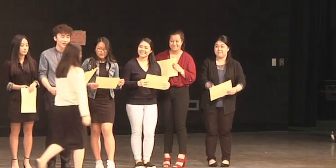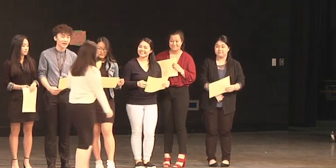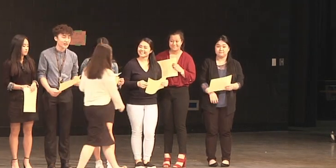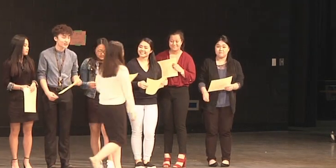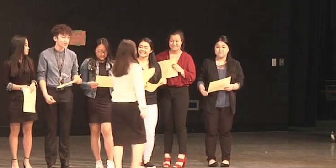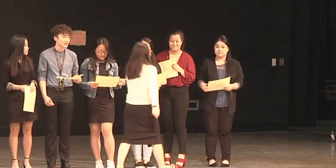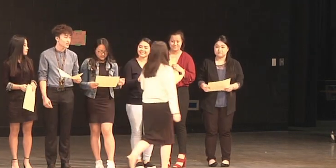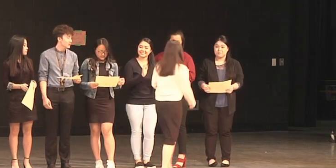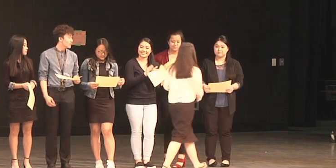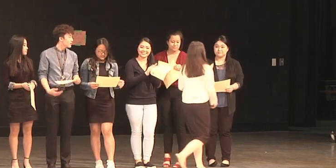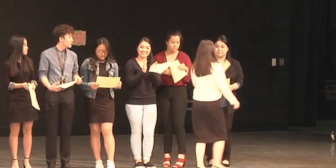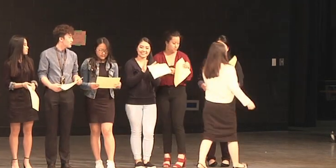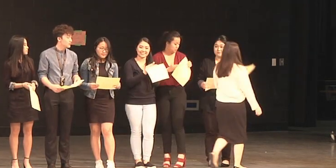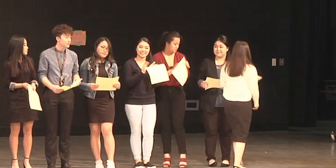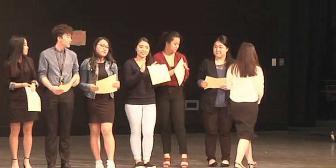Kenley Lee.